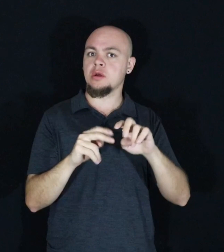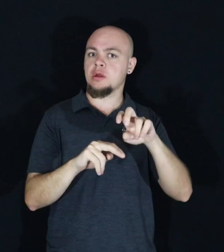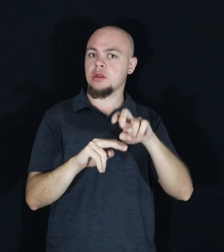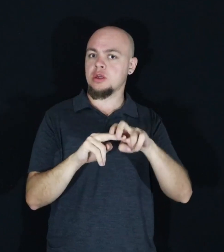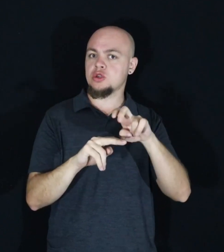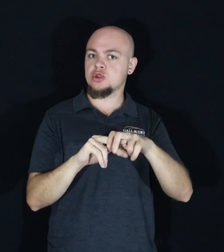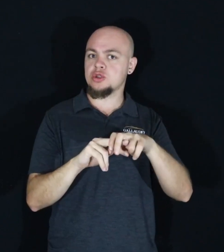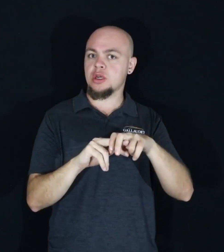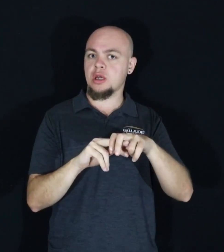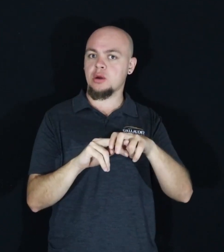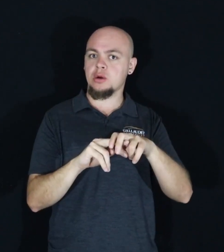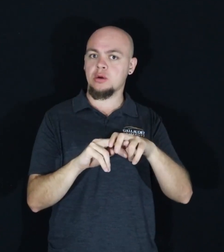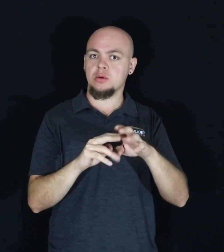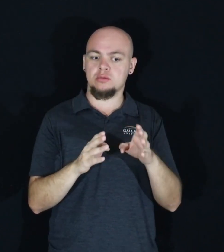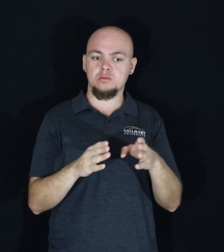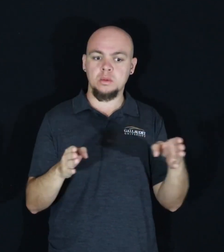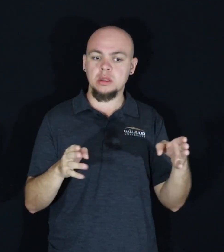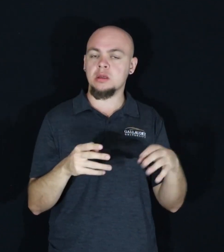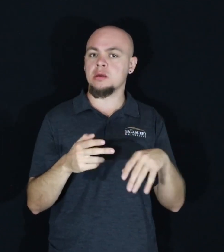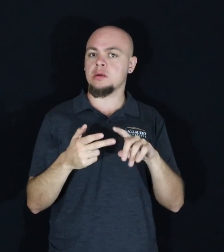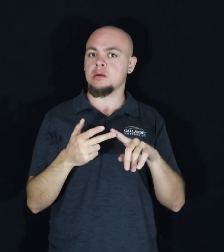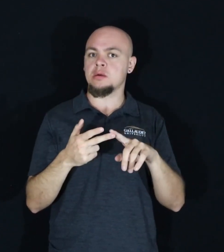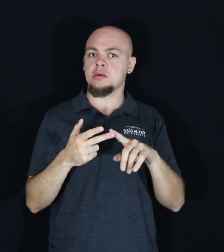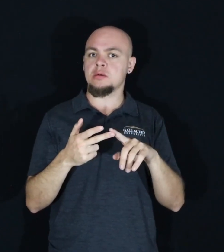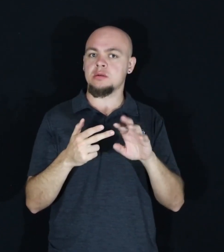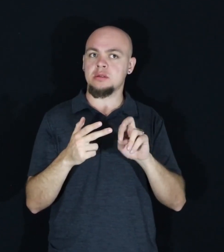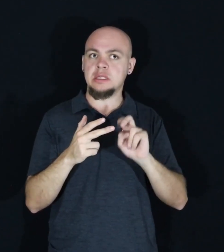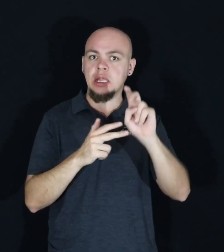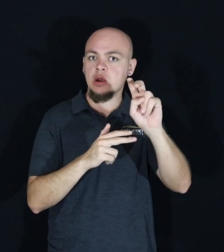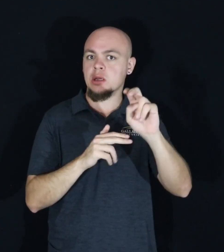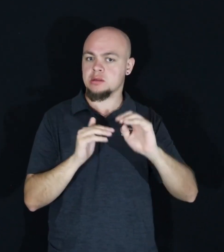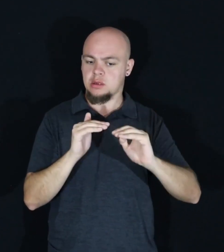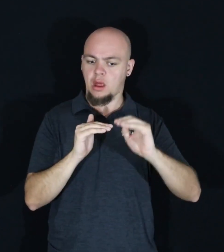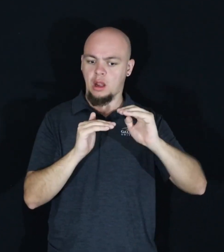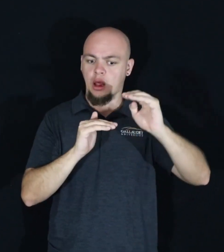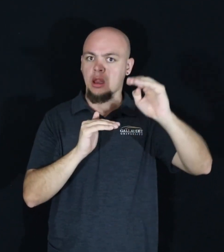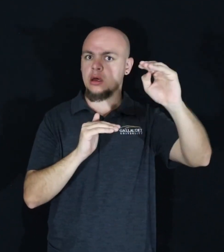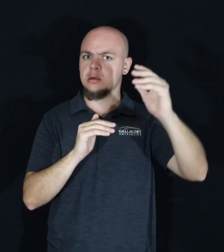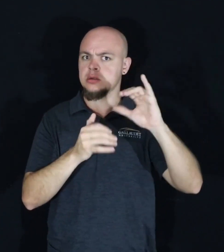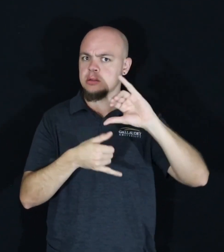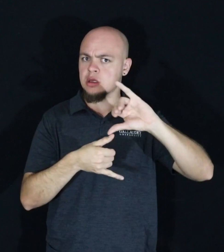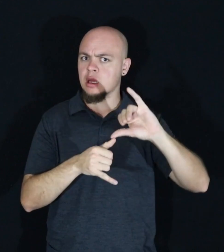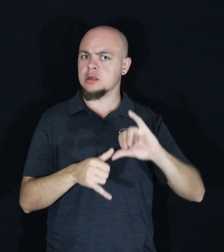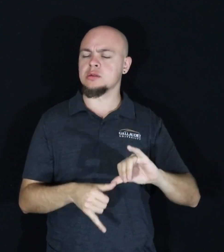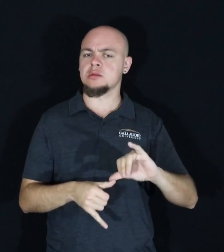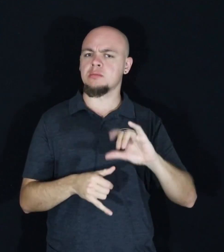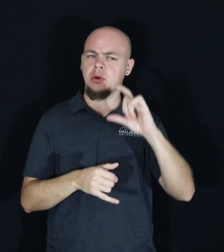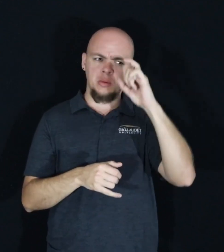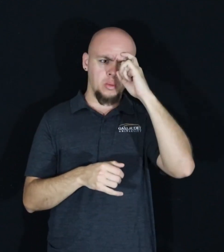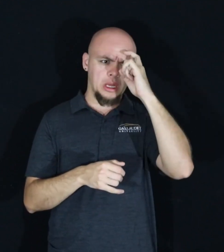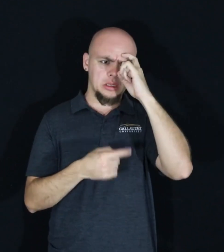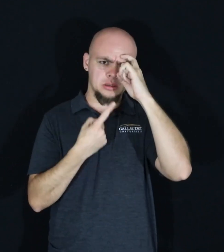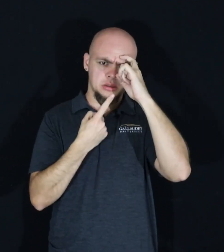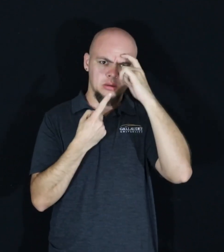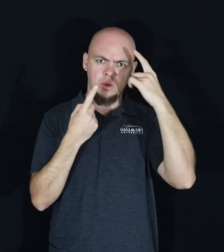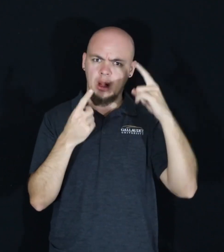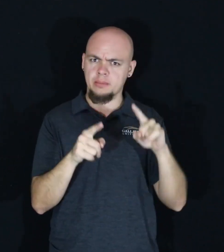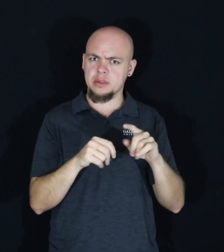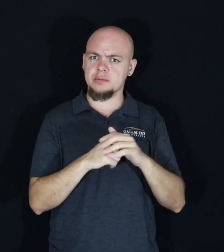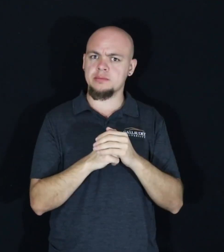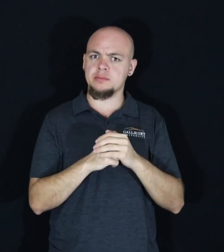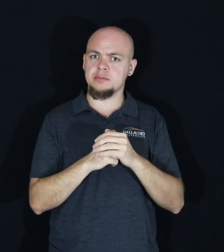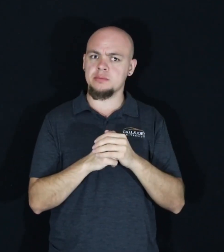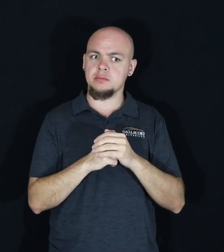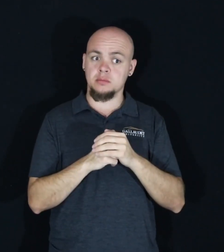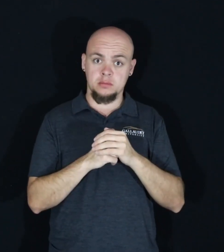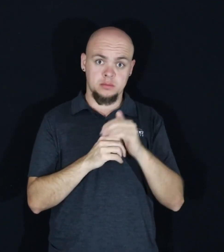the staircase. But what about our brain? What happens to our brain? Does architecture affect